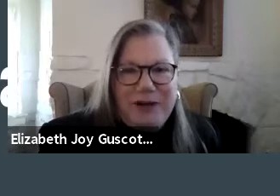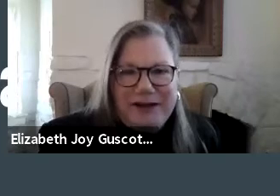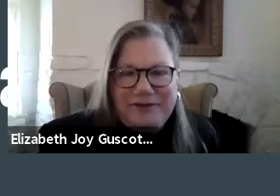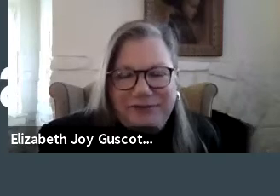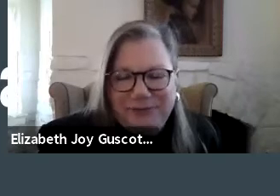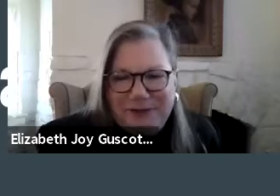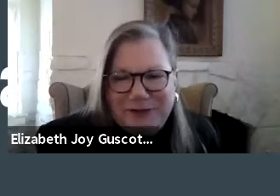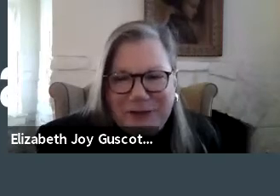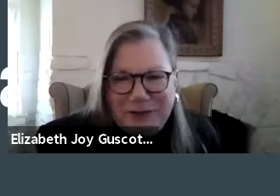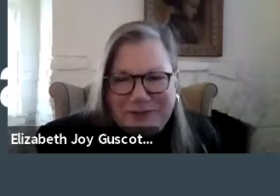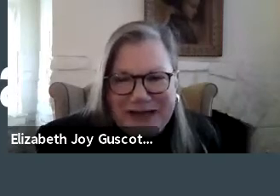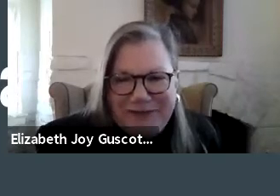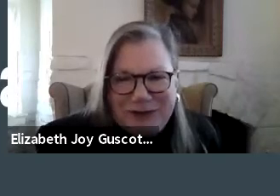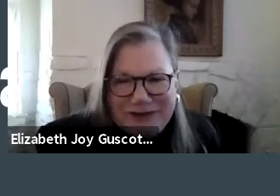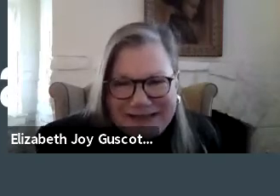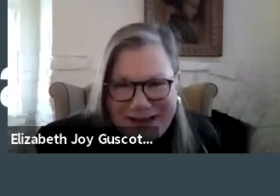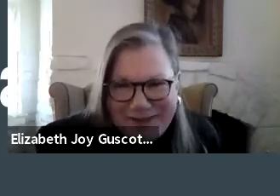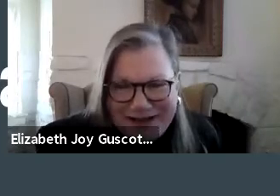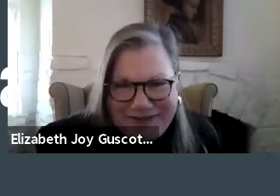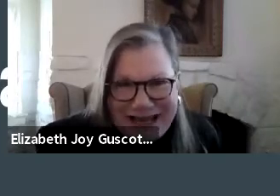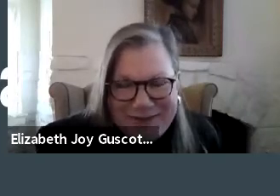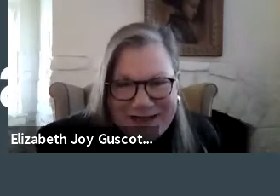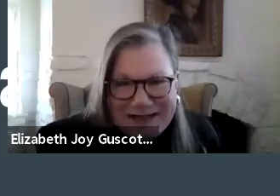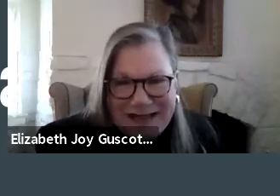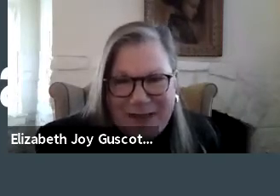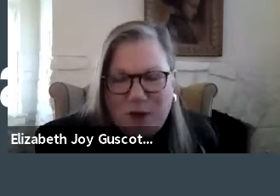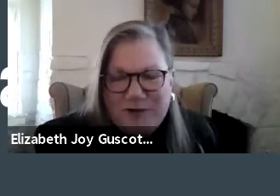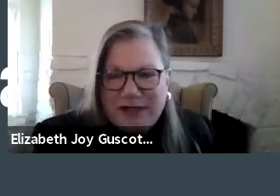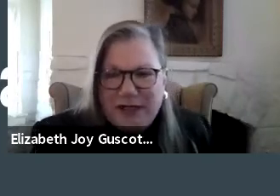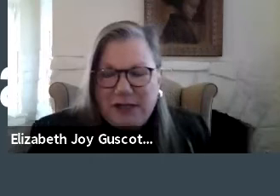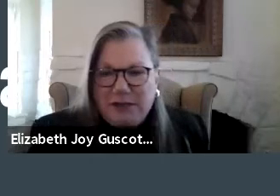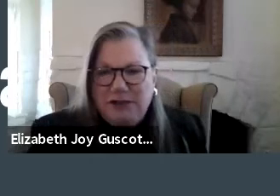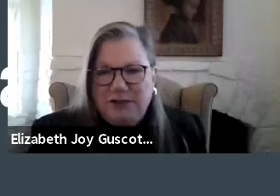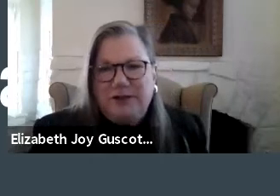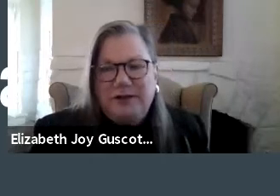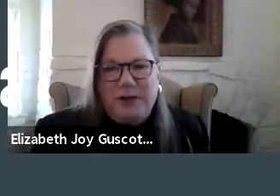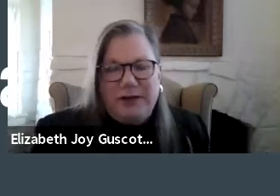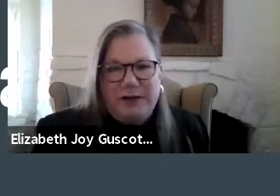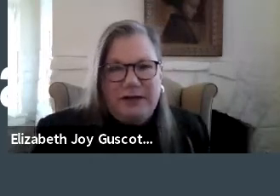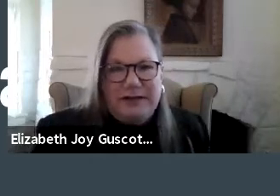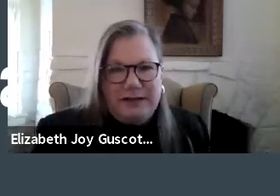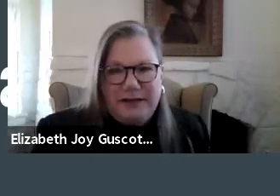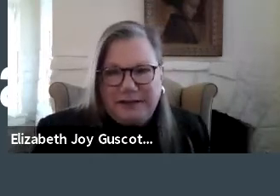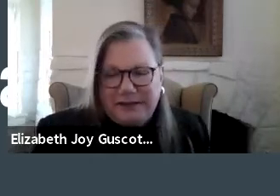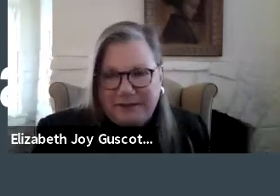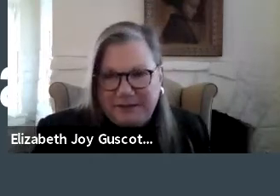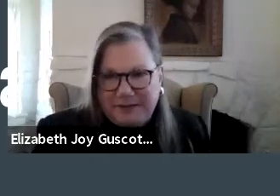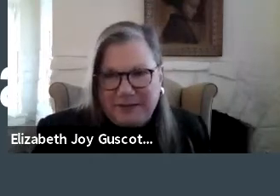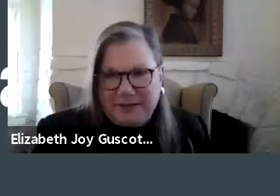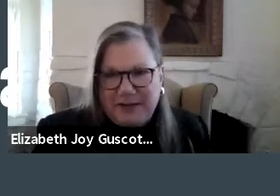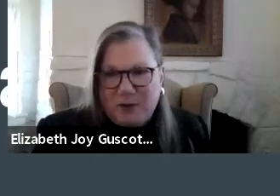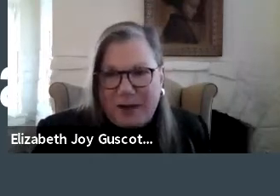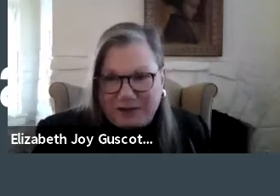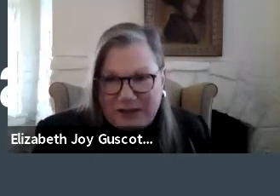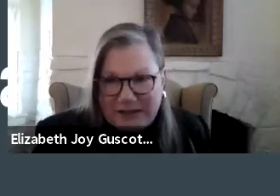We have been told we have a strict timeline of 10 minutes. I'm wondering, do you think we could address it in